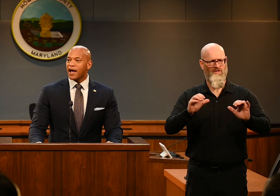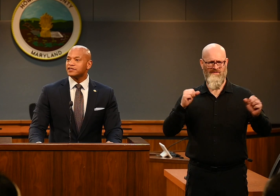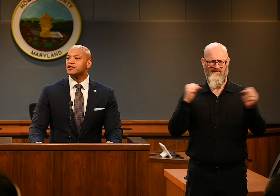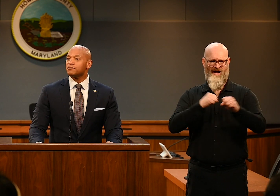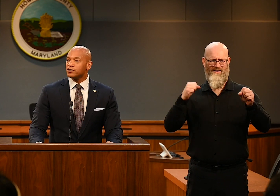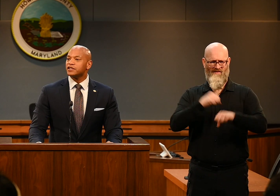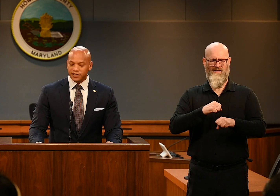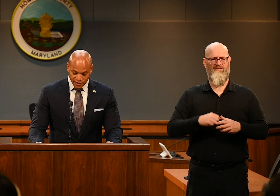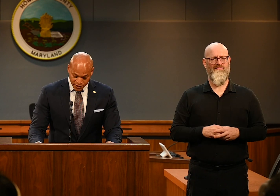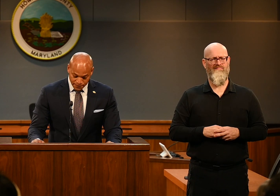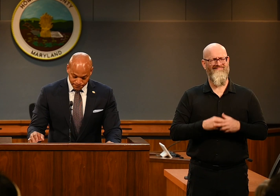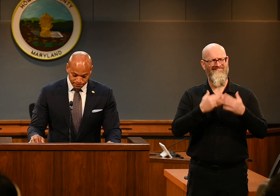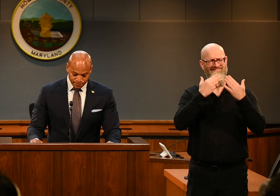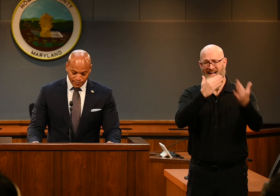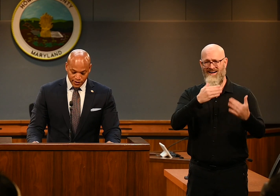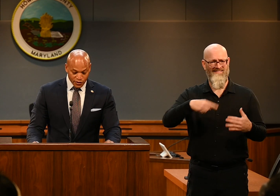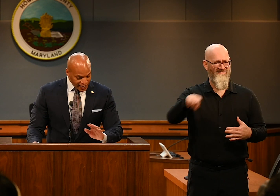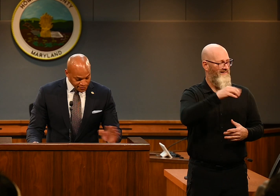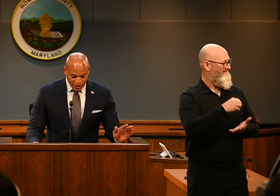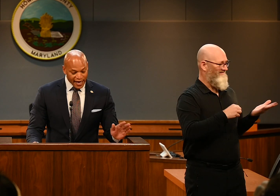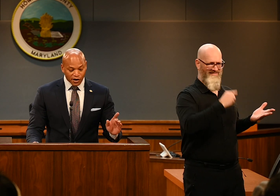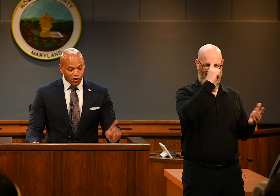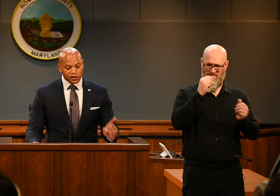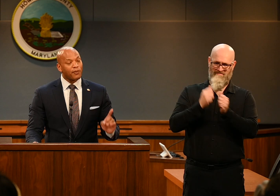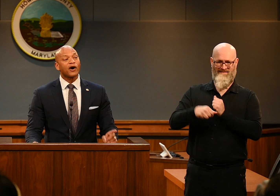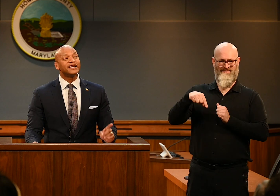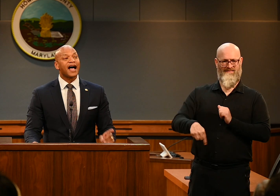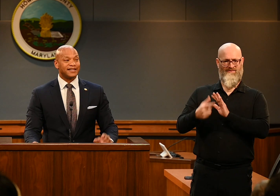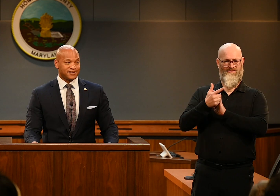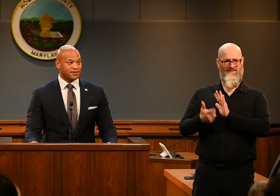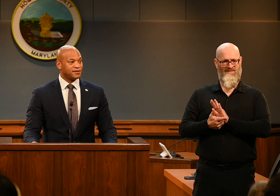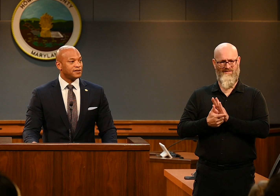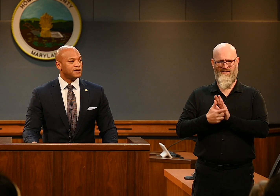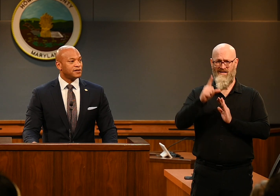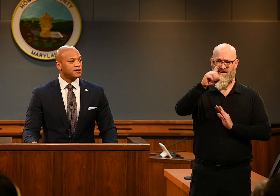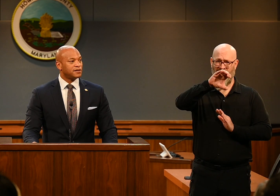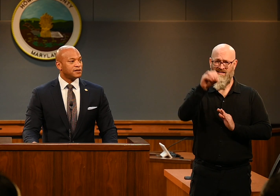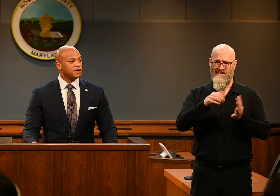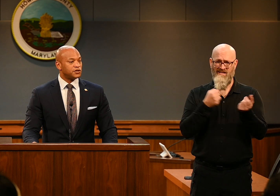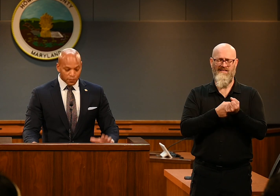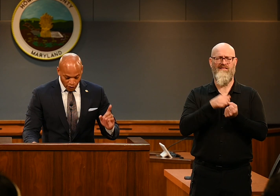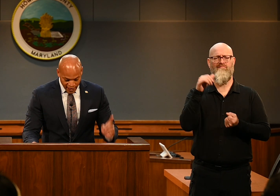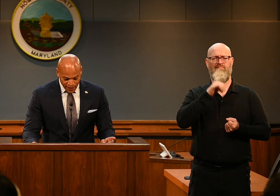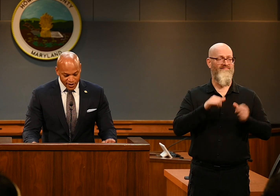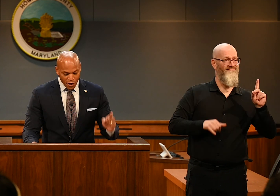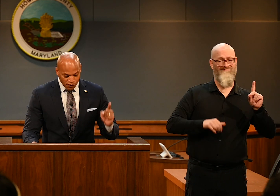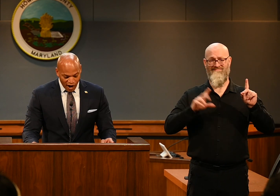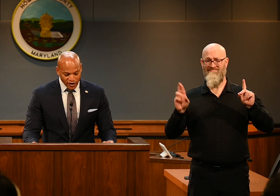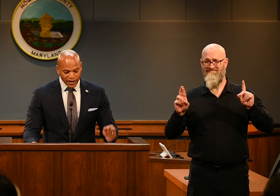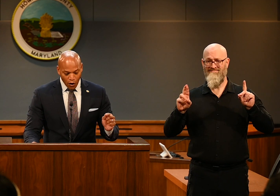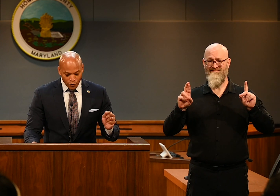Thank you for passing this emergency legislation unanimously and across party lines to